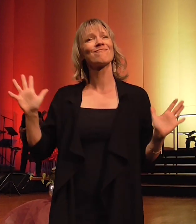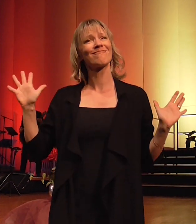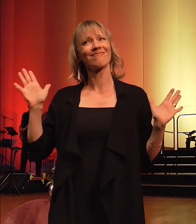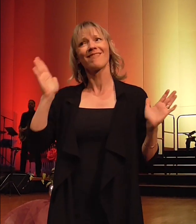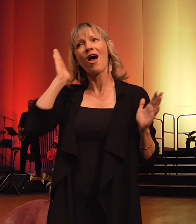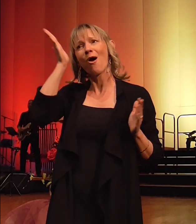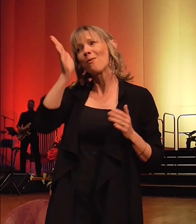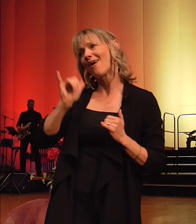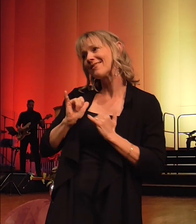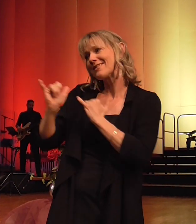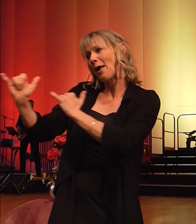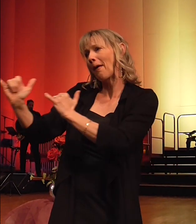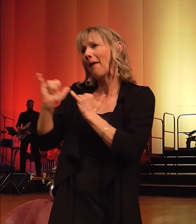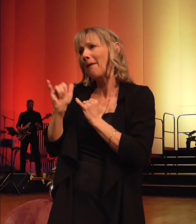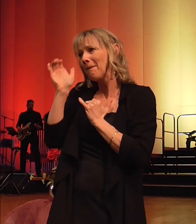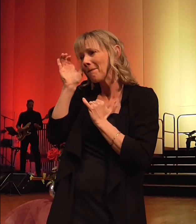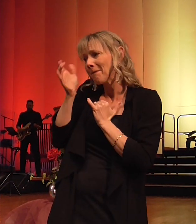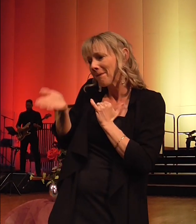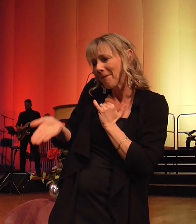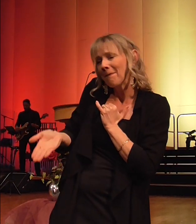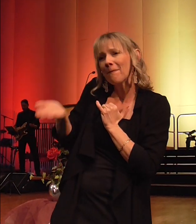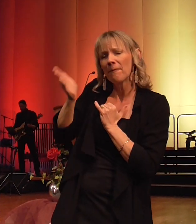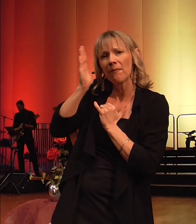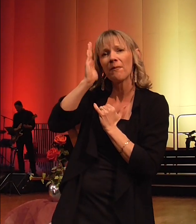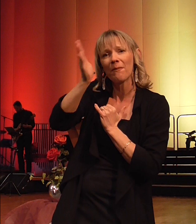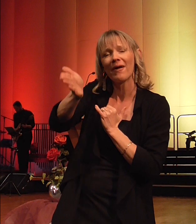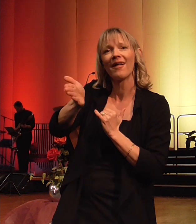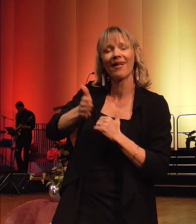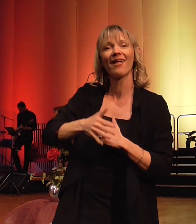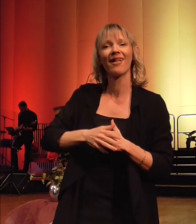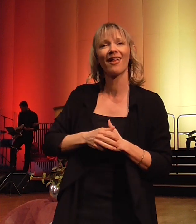pay you back in kind.